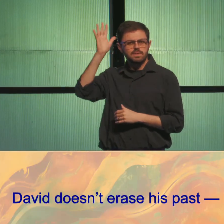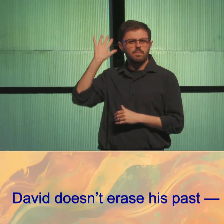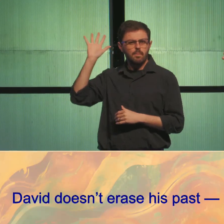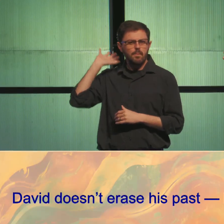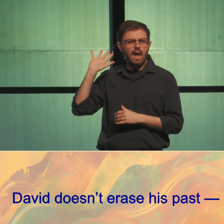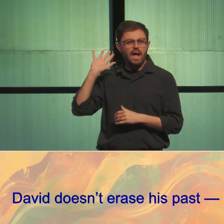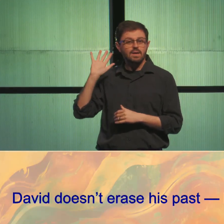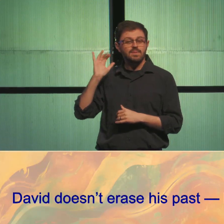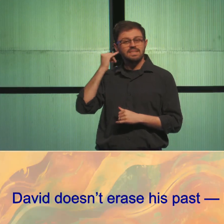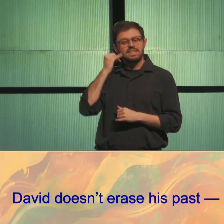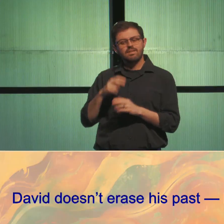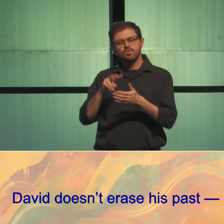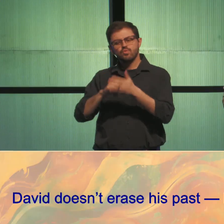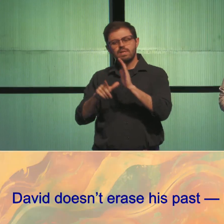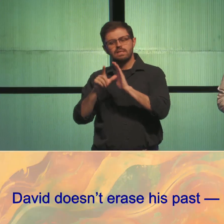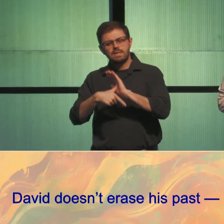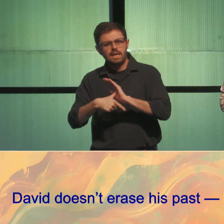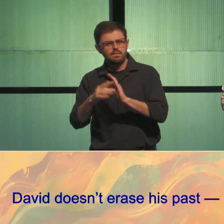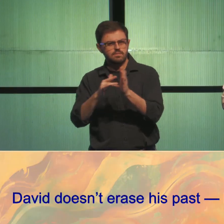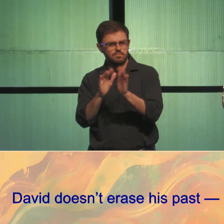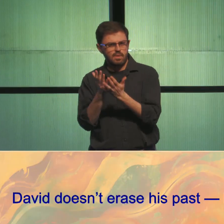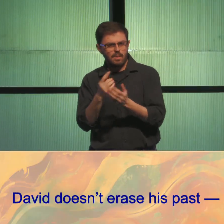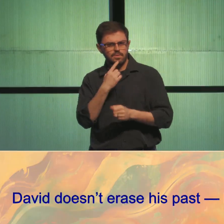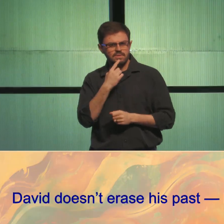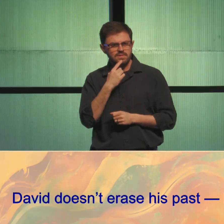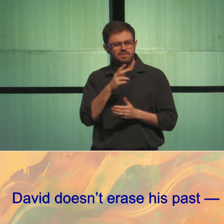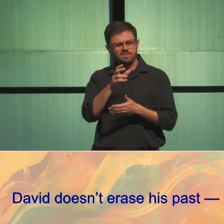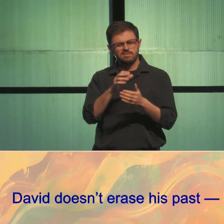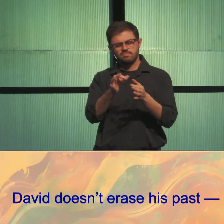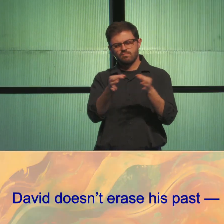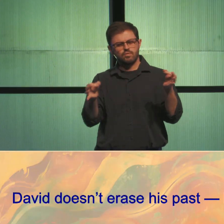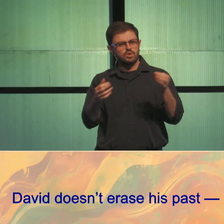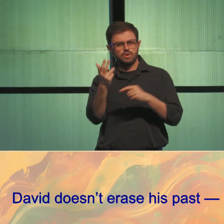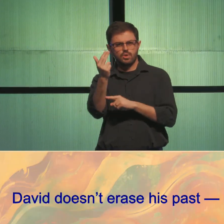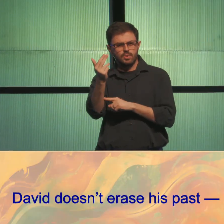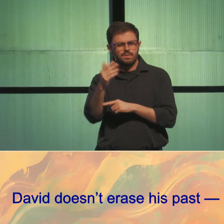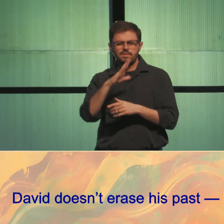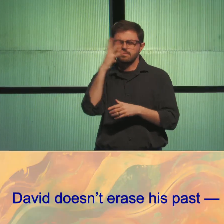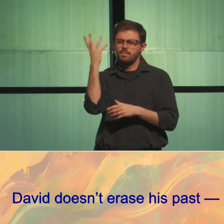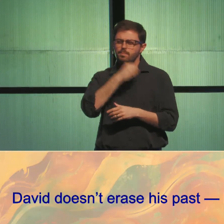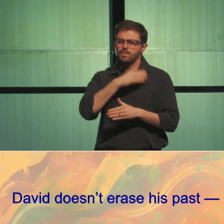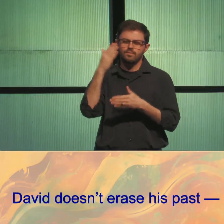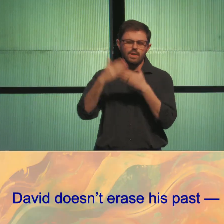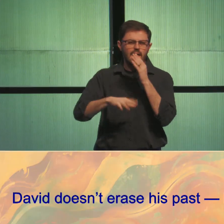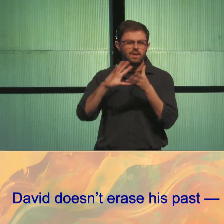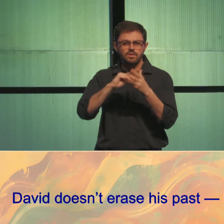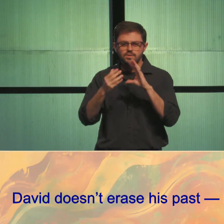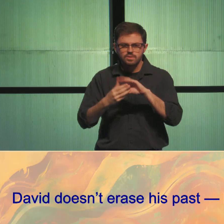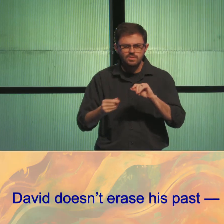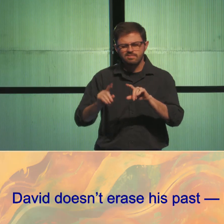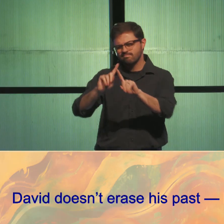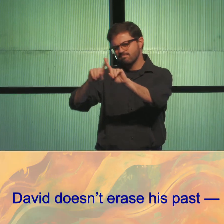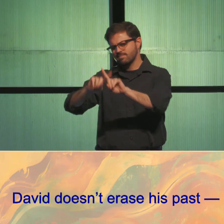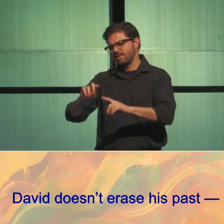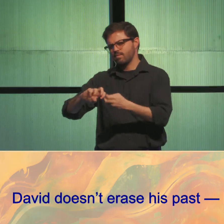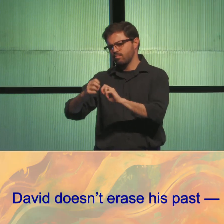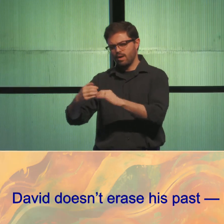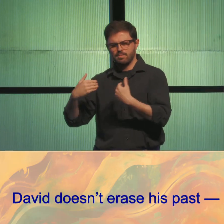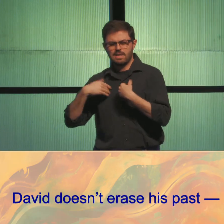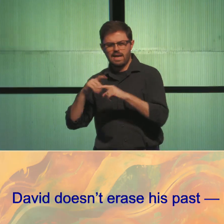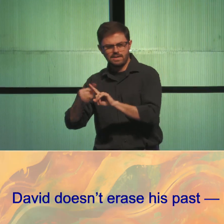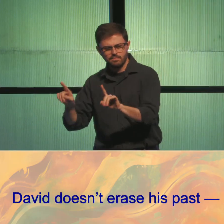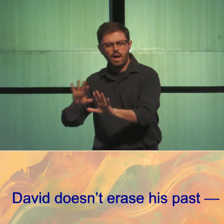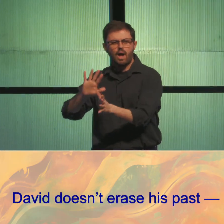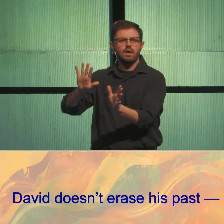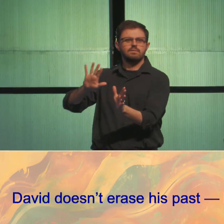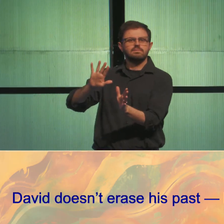you read ahead to verse 13, which is a beautiful ending to this story that has all kinds of issues that we don't have time to talk about, but the